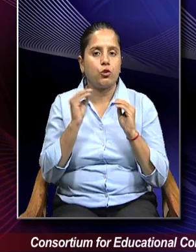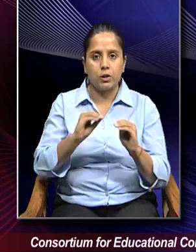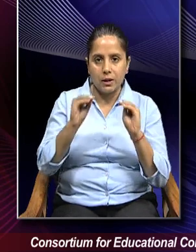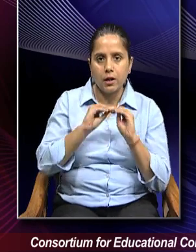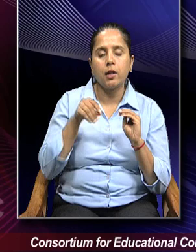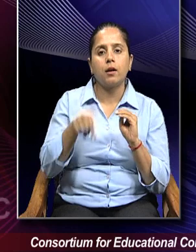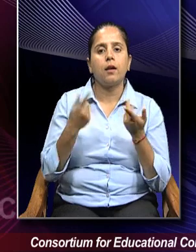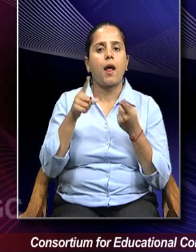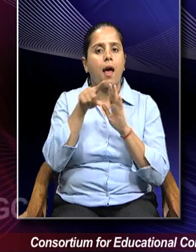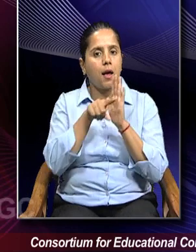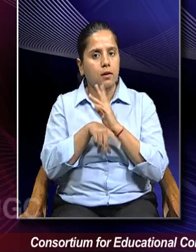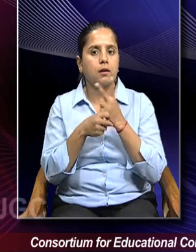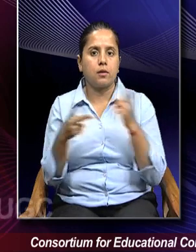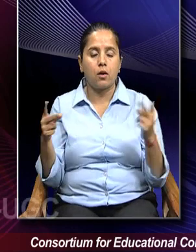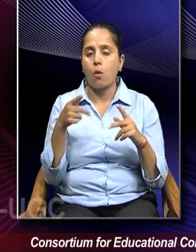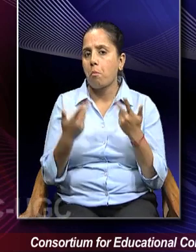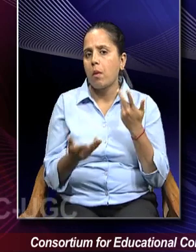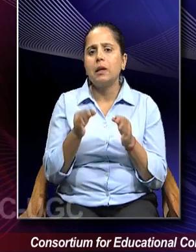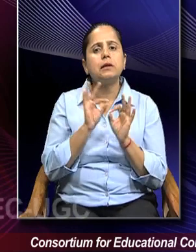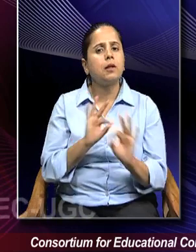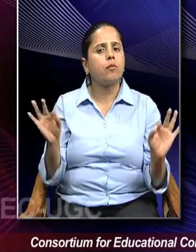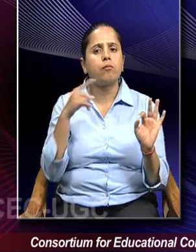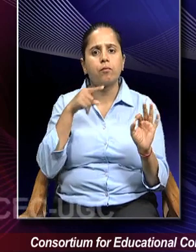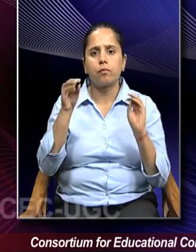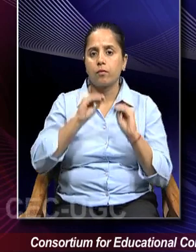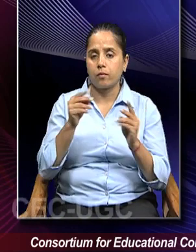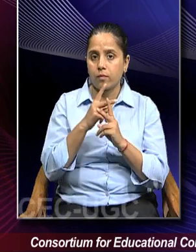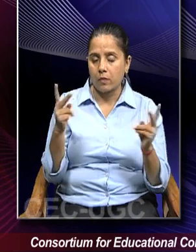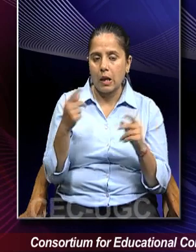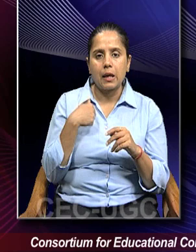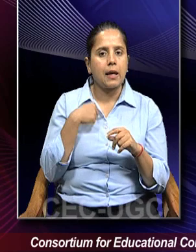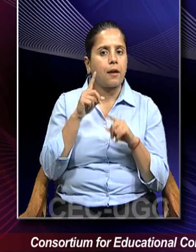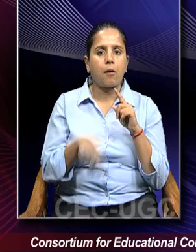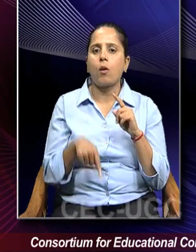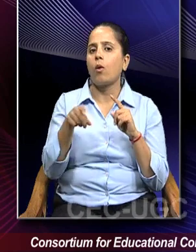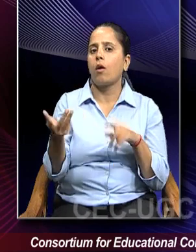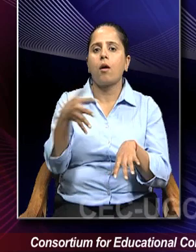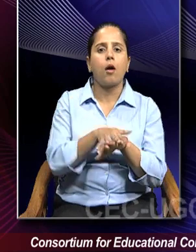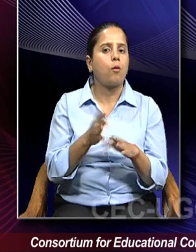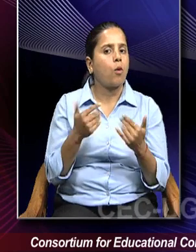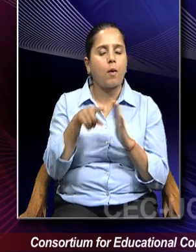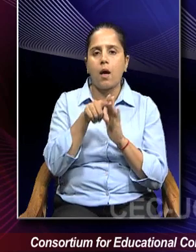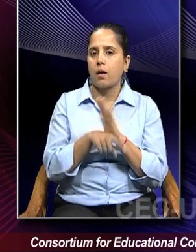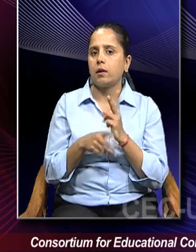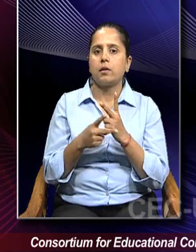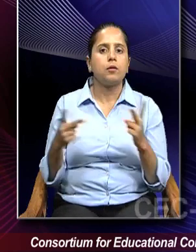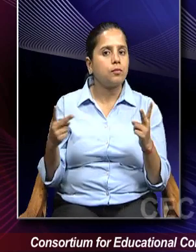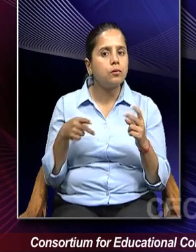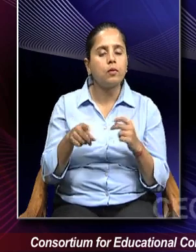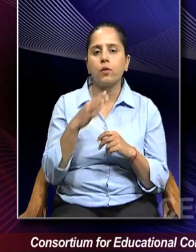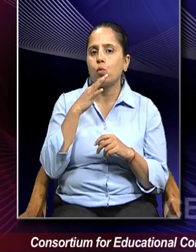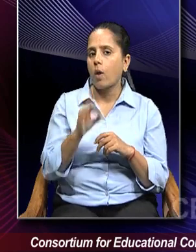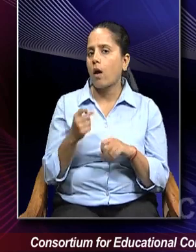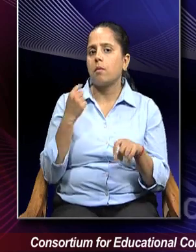preach ethics. Otherwise, by simply giving preachings, we cannot implement the ethics in its real